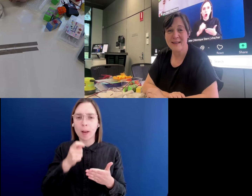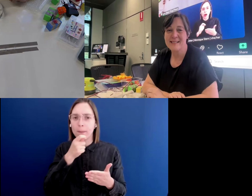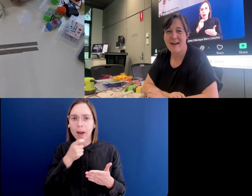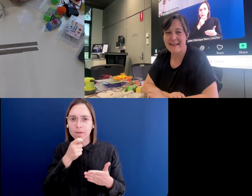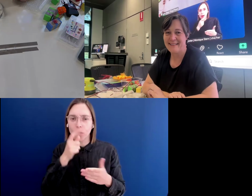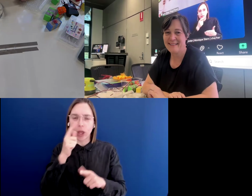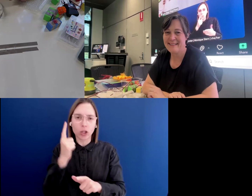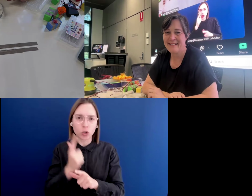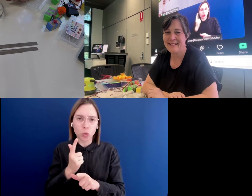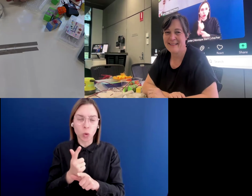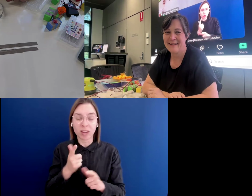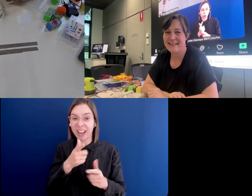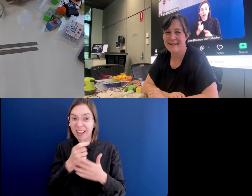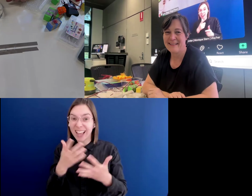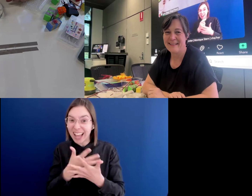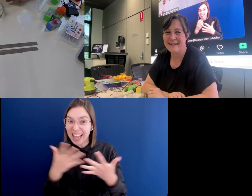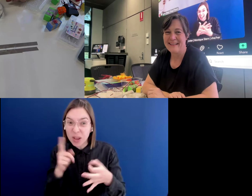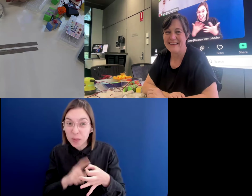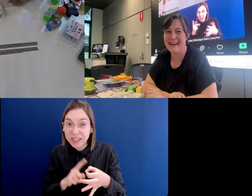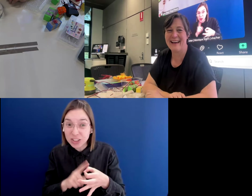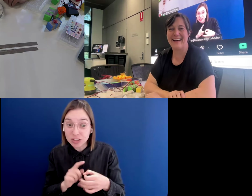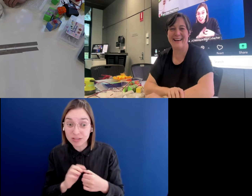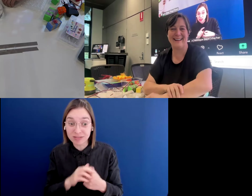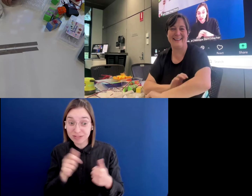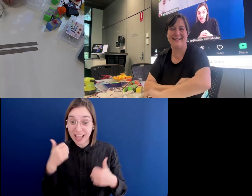Is everyone excited?